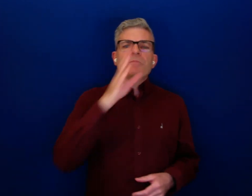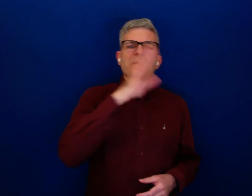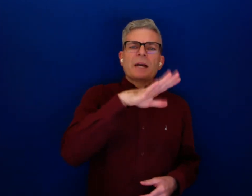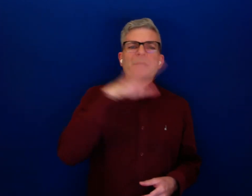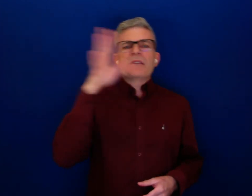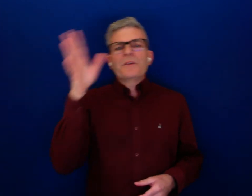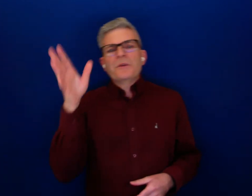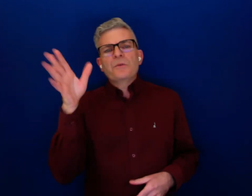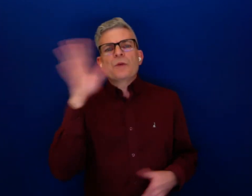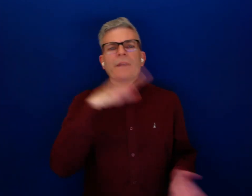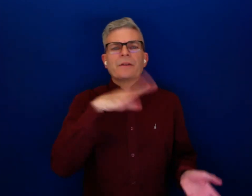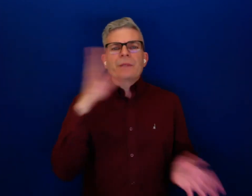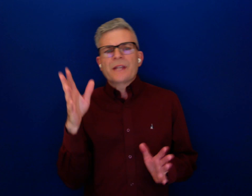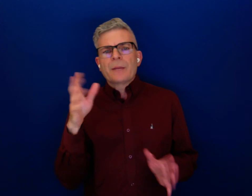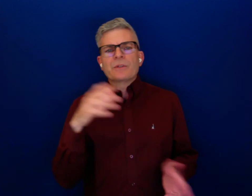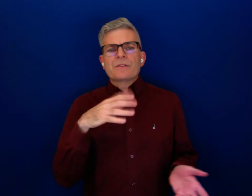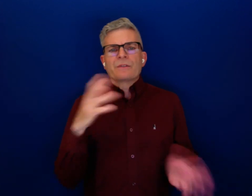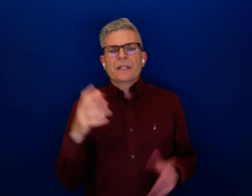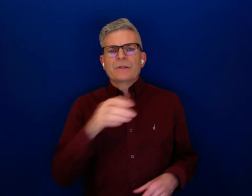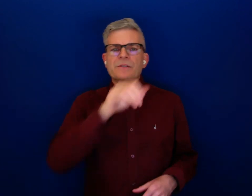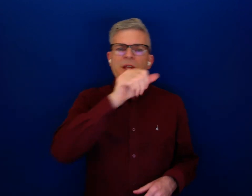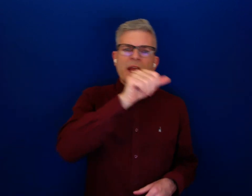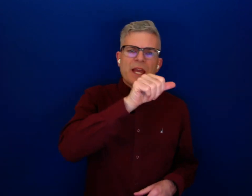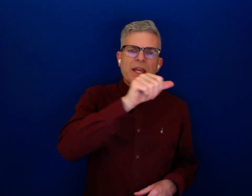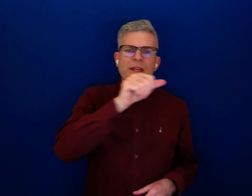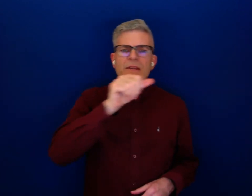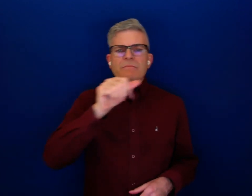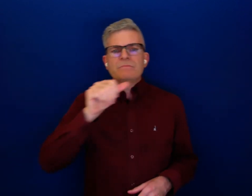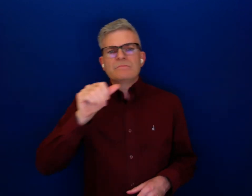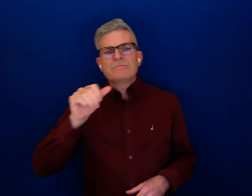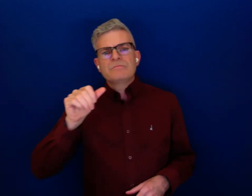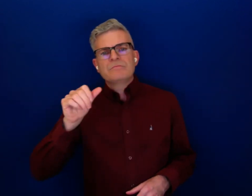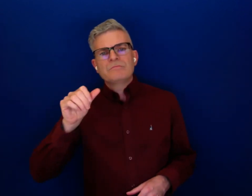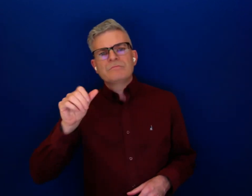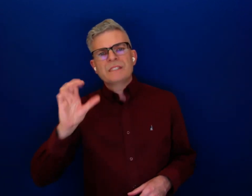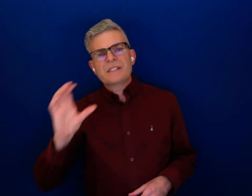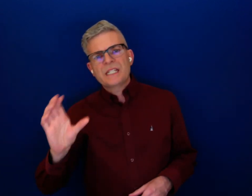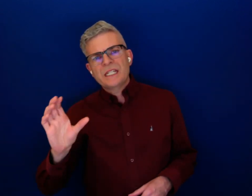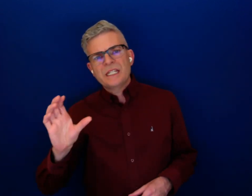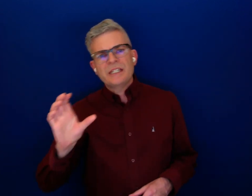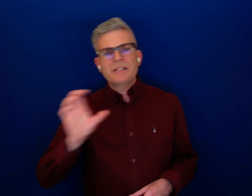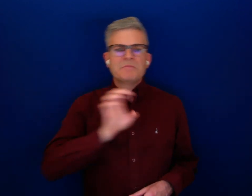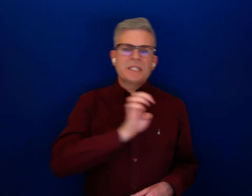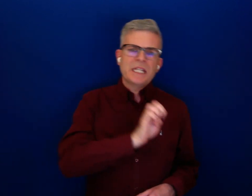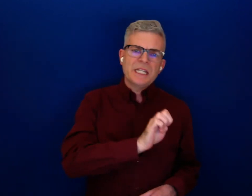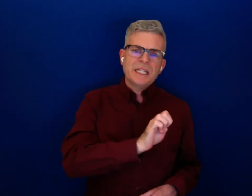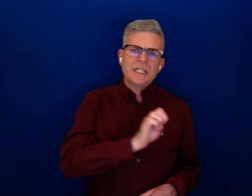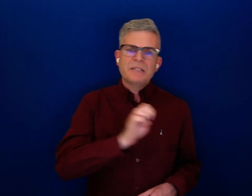I'm giving you random examples of letters. A, C, E,